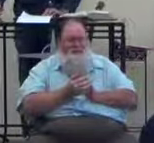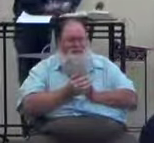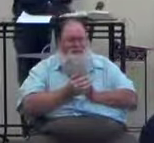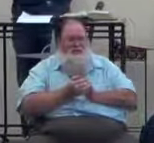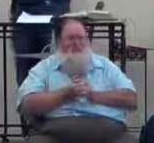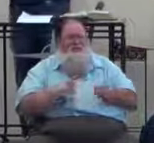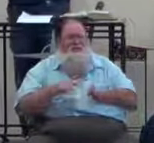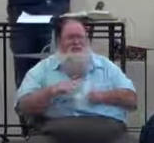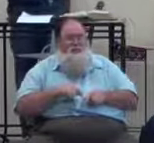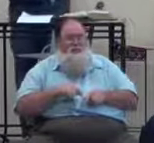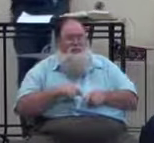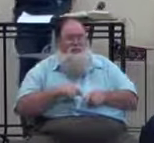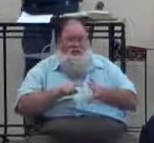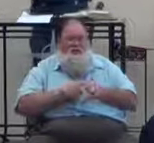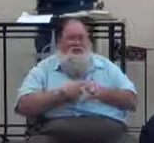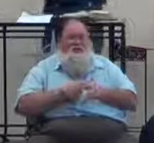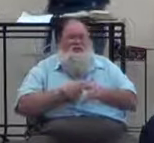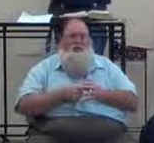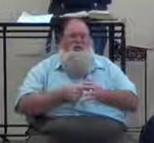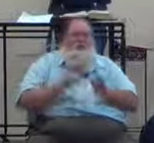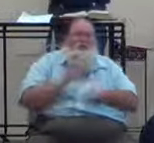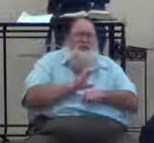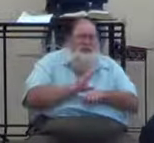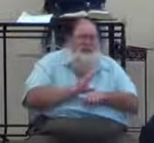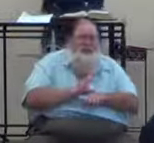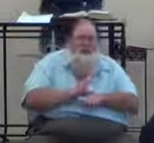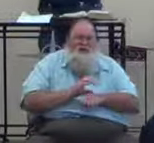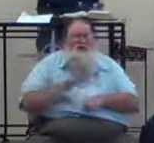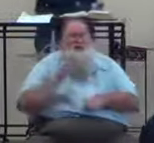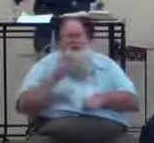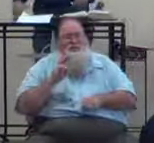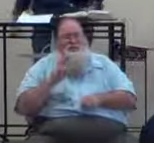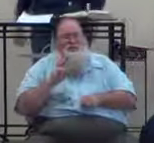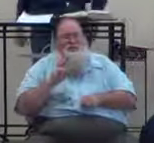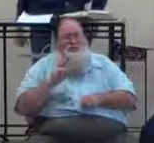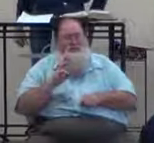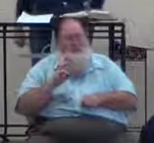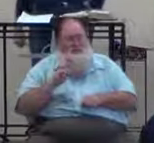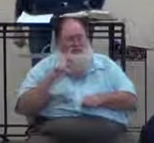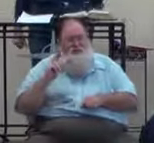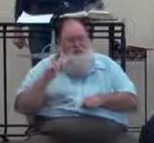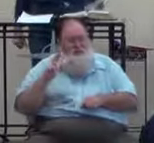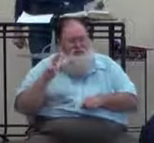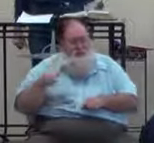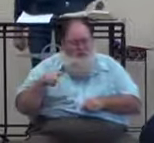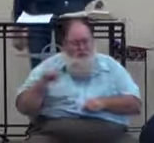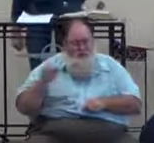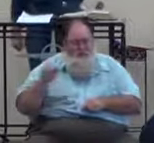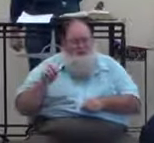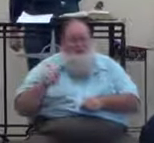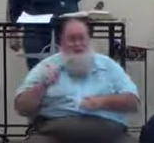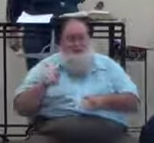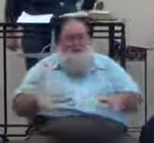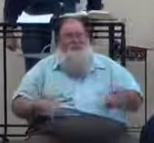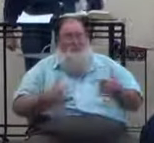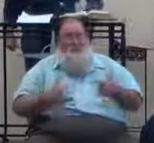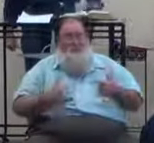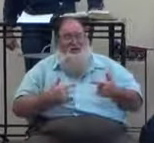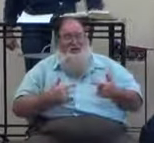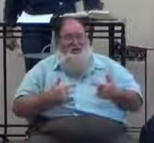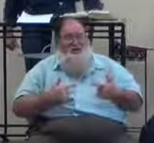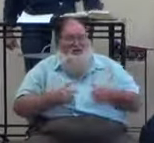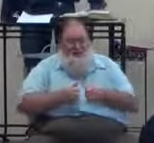When we planted the church, there were 6 couples in here that were living together. Man, did I get a bunch of grief over that baby. You're coming down